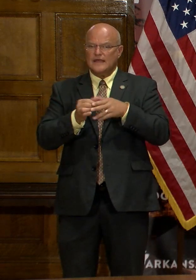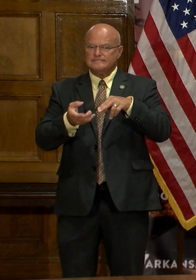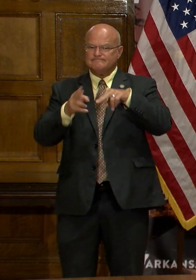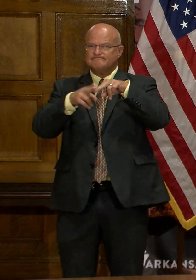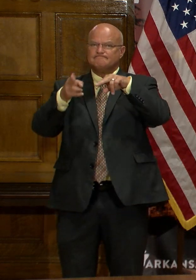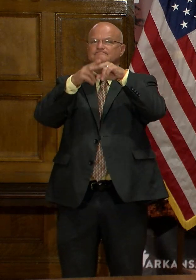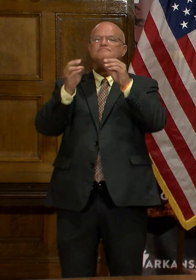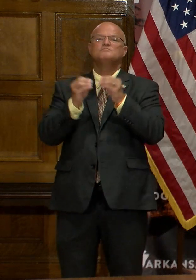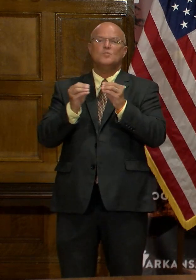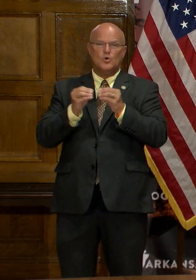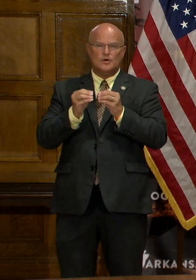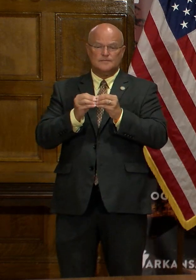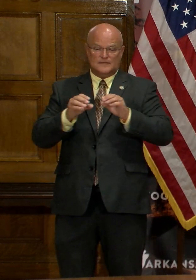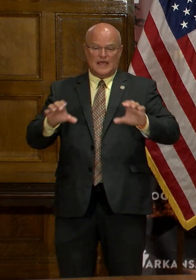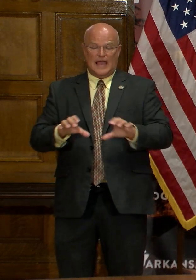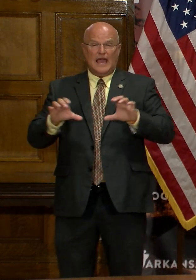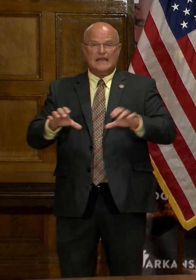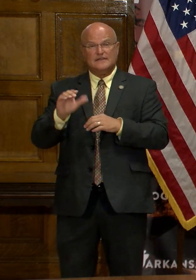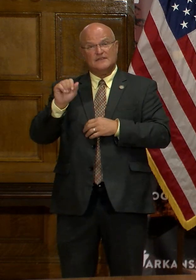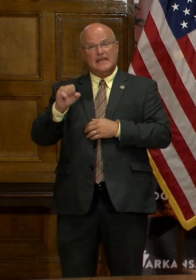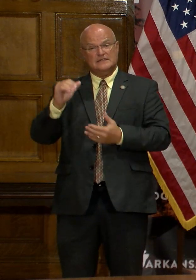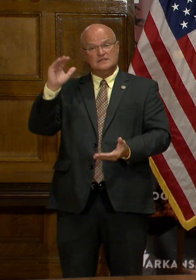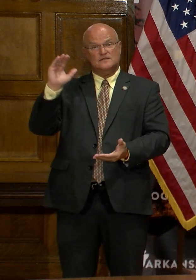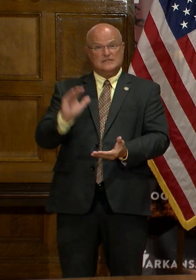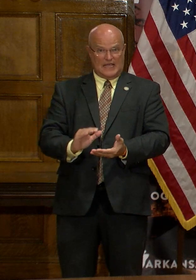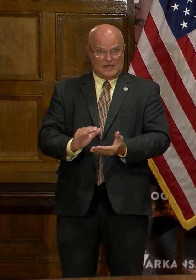higher. Our active cases are down, which is